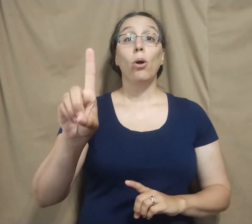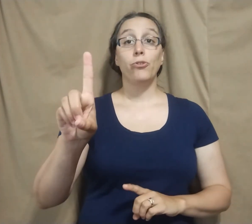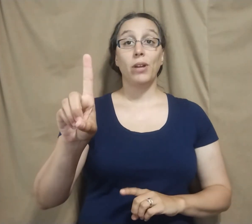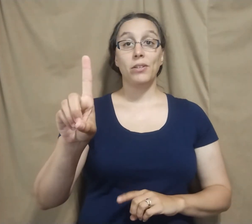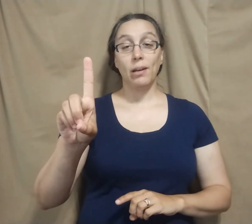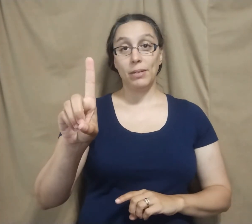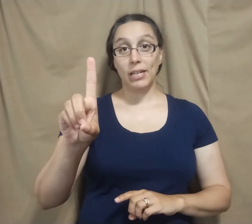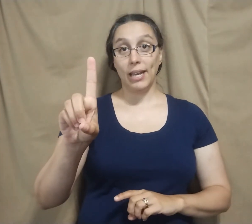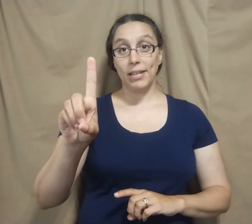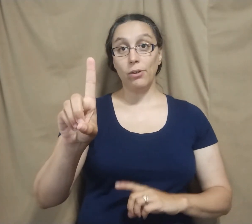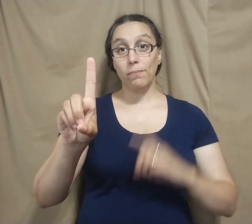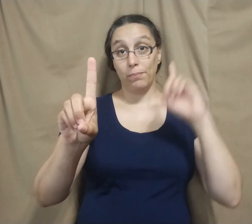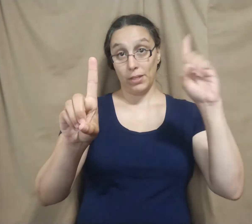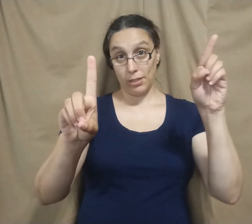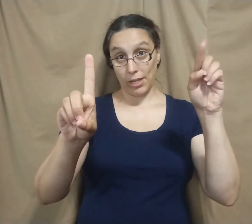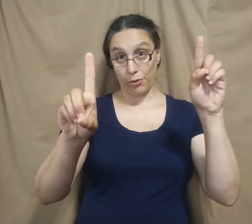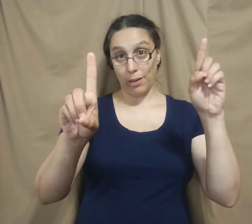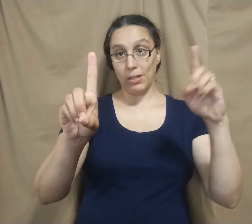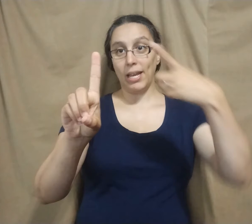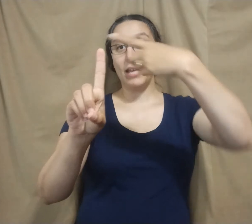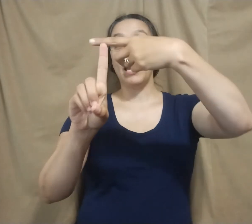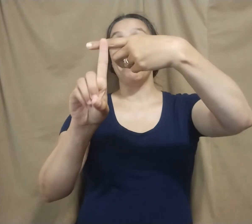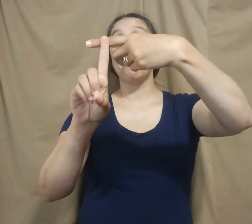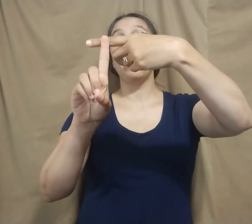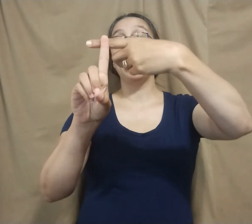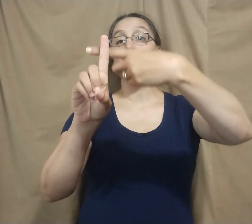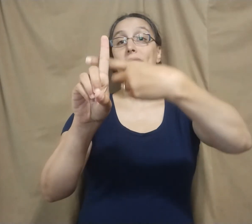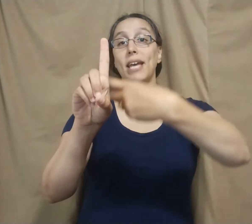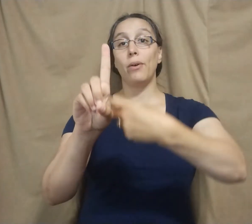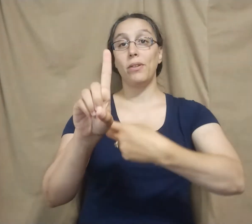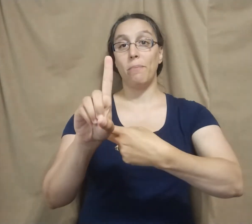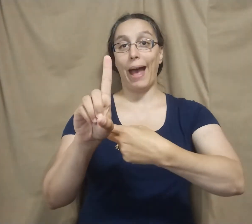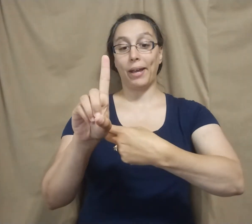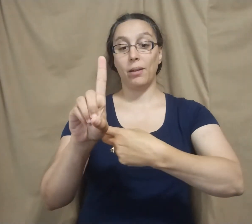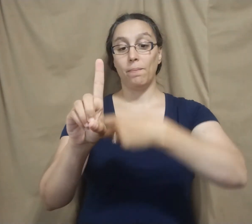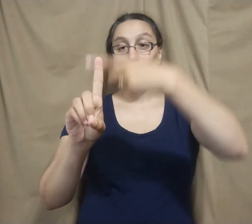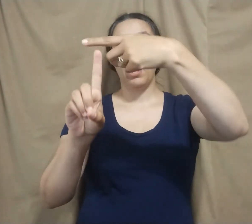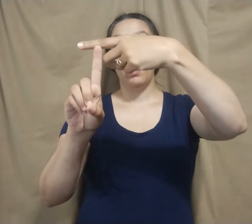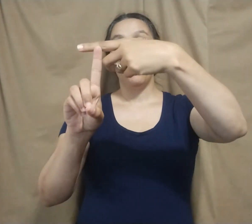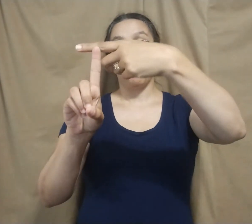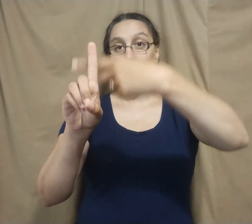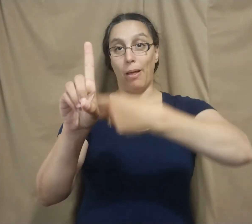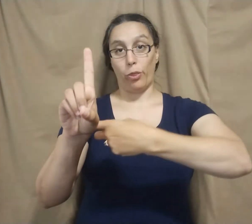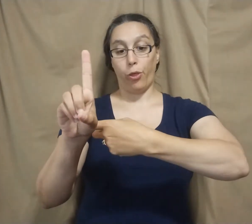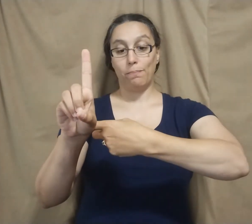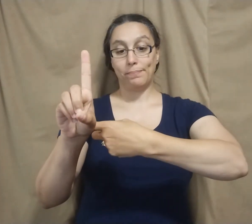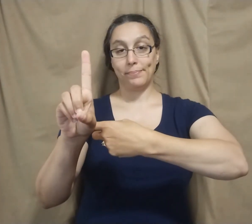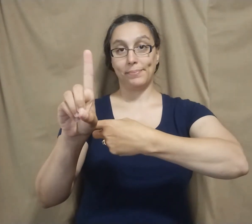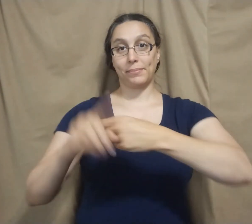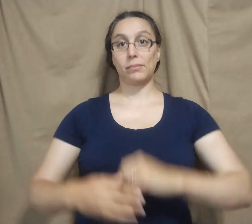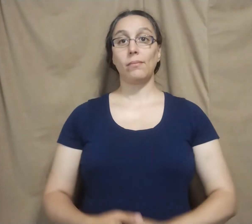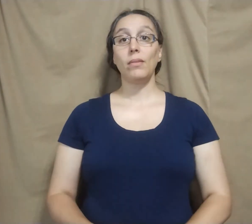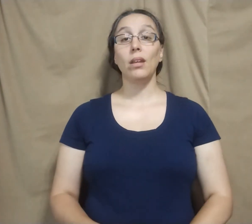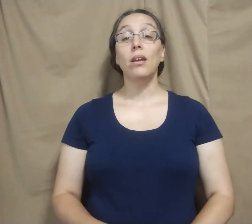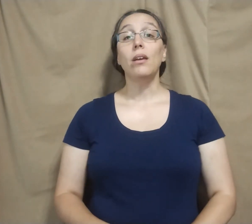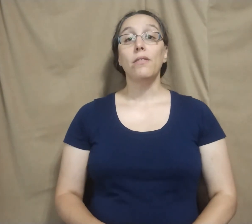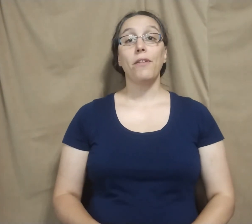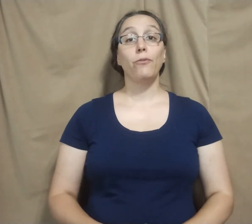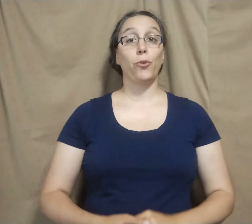your non-dominant hand out. Take your dominant hand and slide it down the back. That's month. The sign for